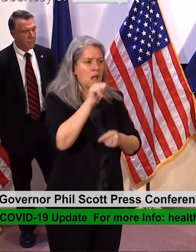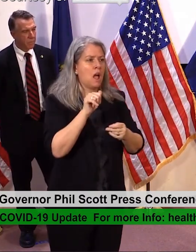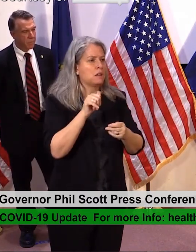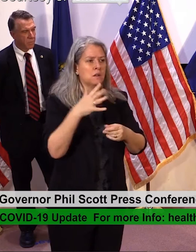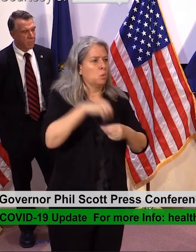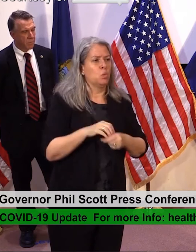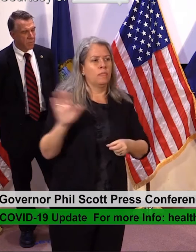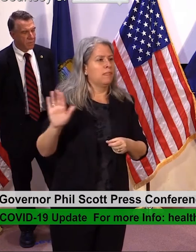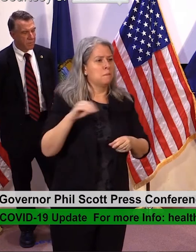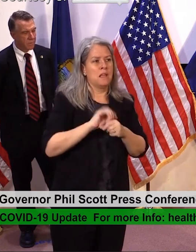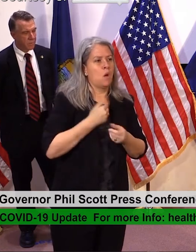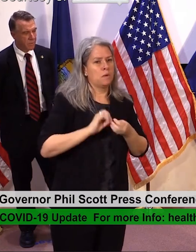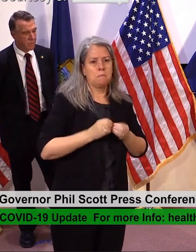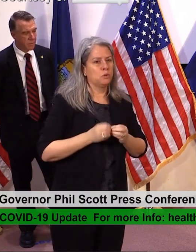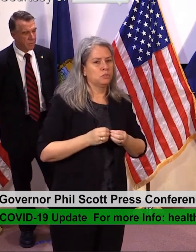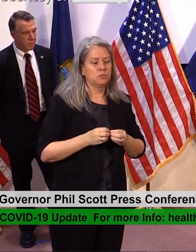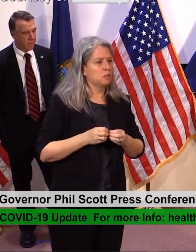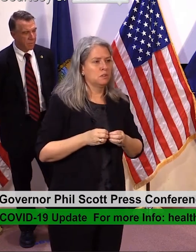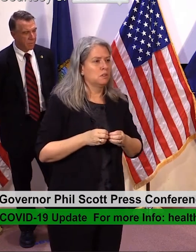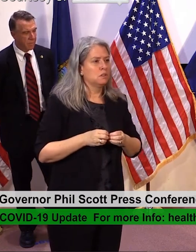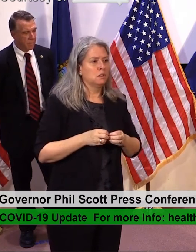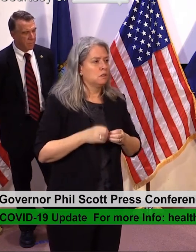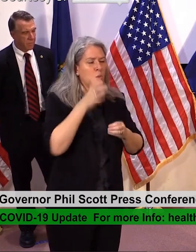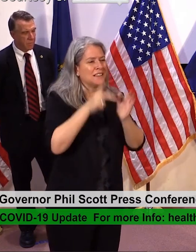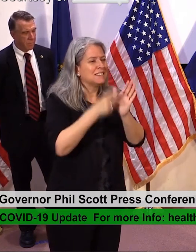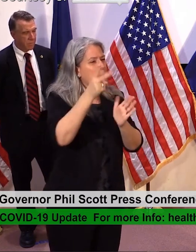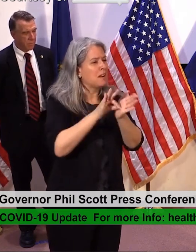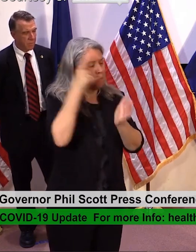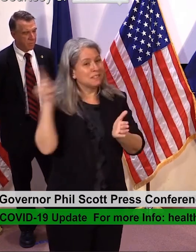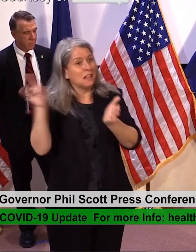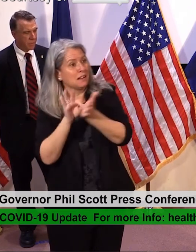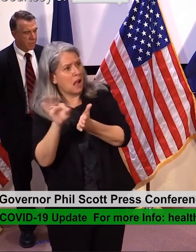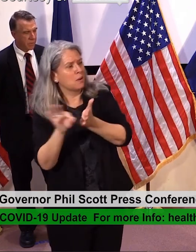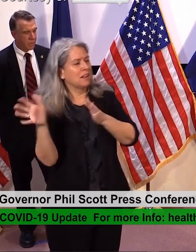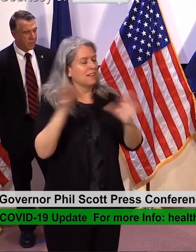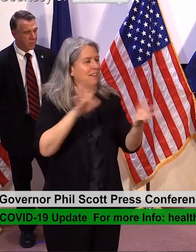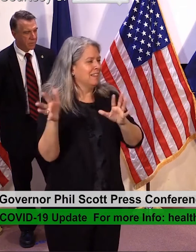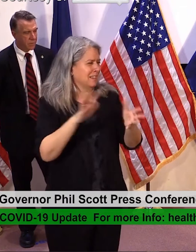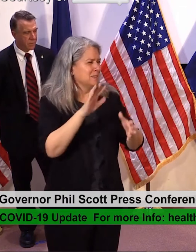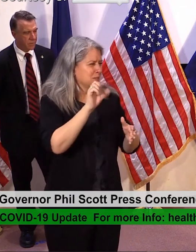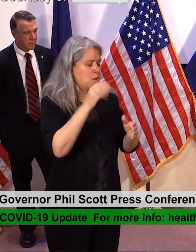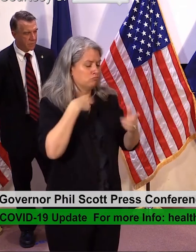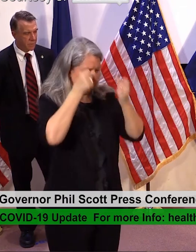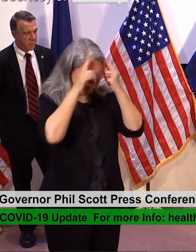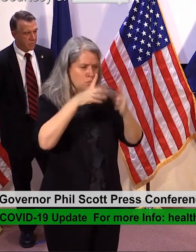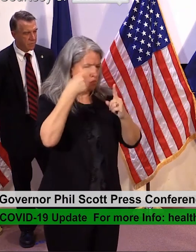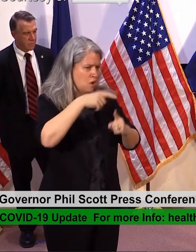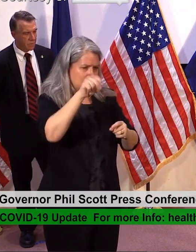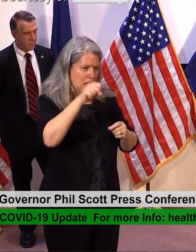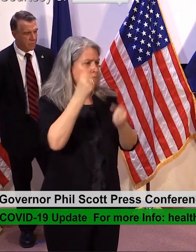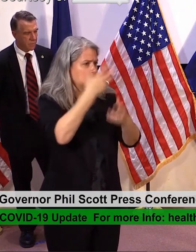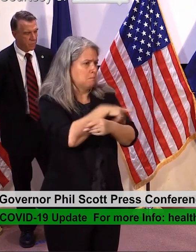double count beds when we're doing our estimate on available beds. So we understand what you're saying.